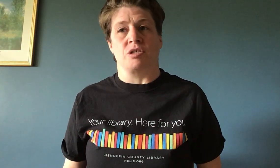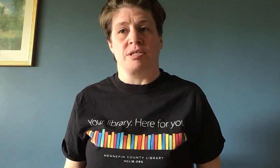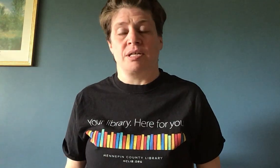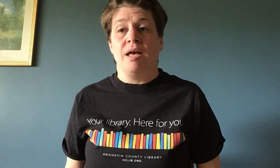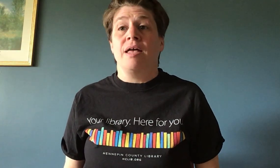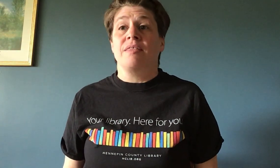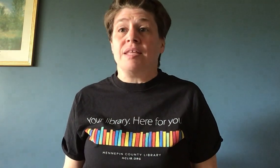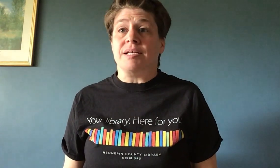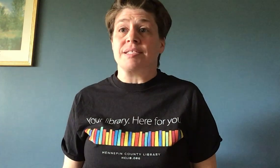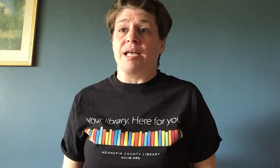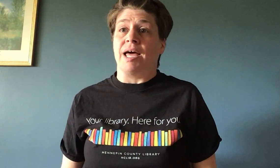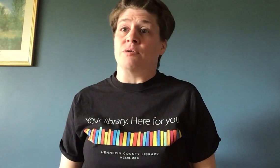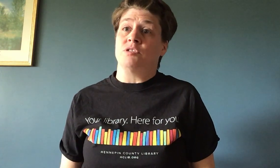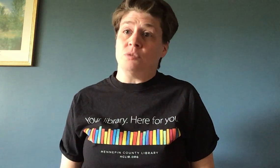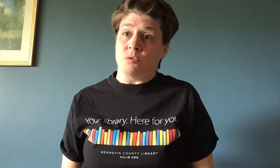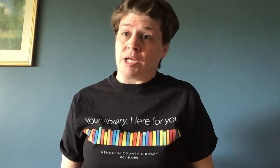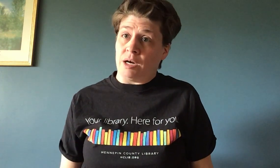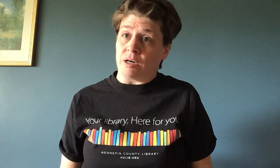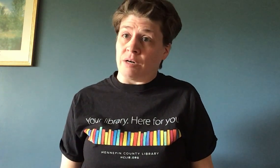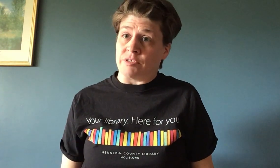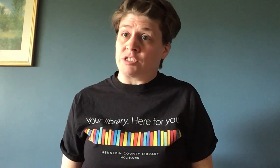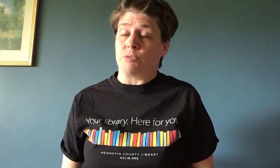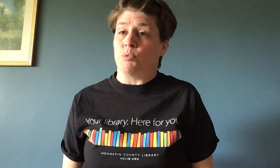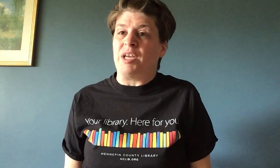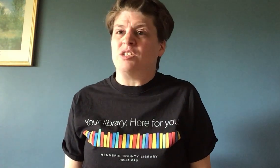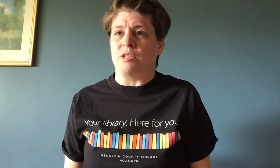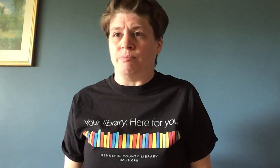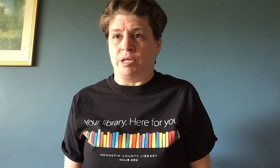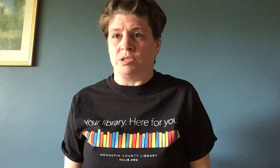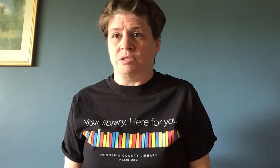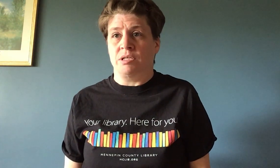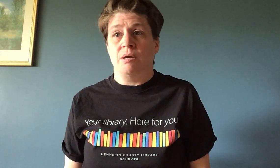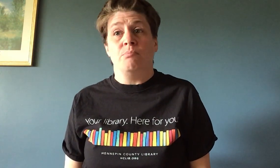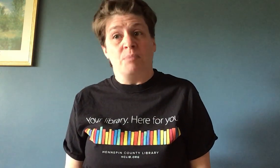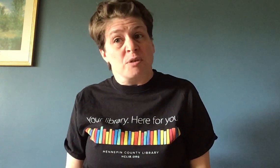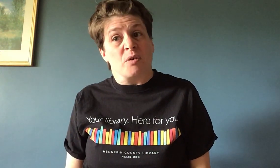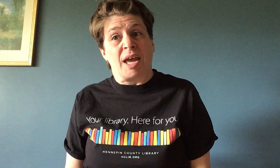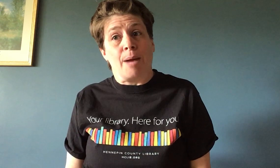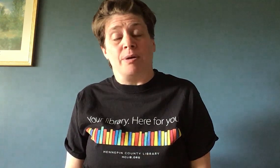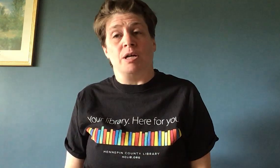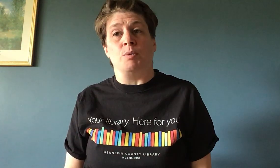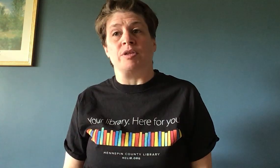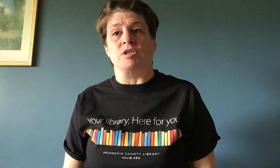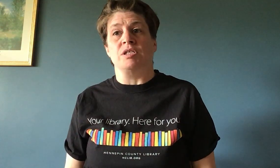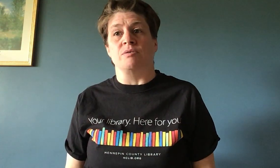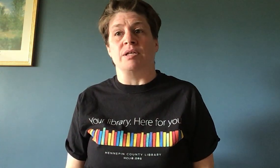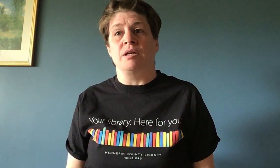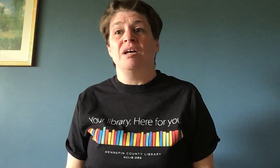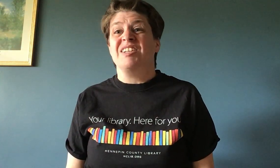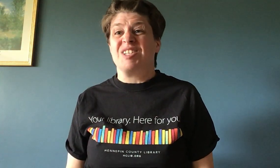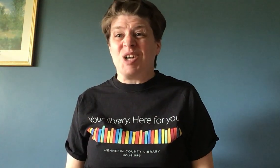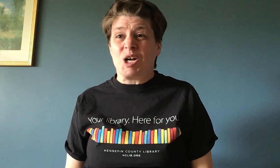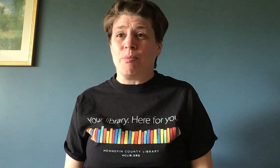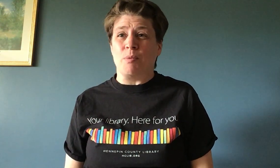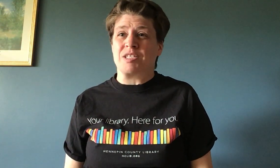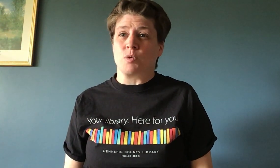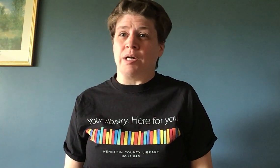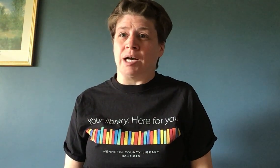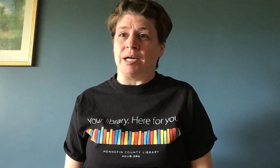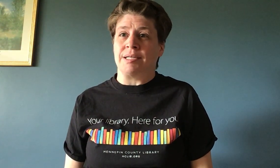pictures. This allows you, caregivers, to point to the pictures, build vocabulary with your children, talk about what's going on,